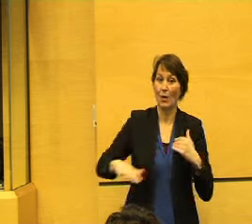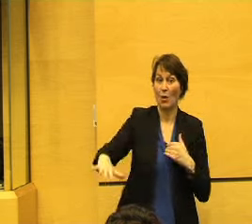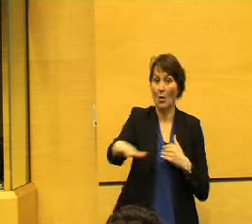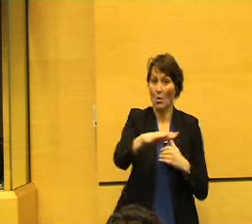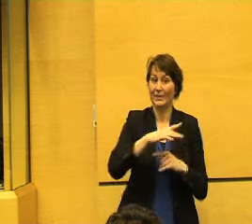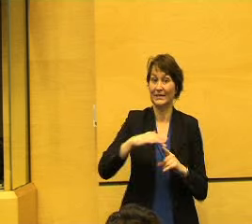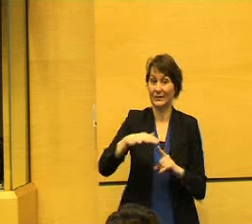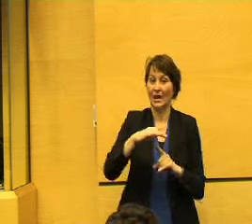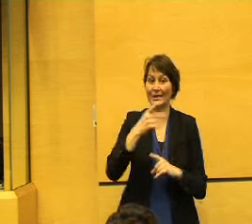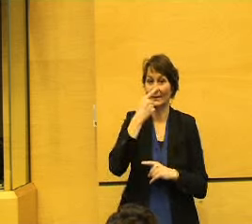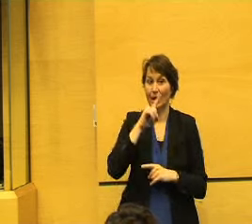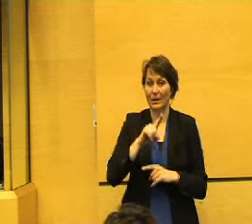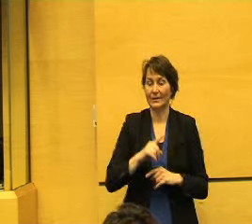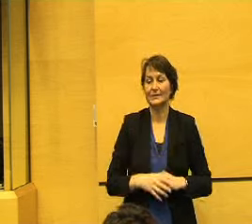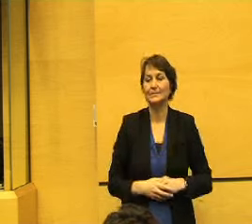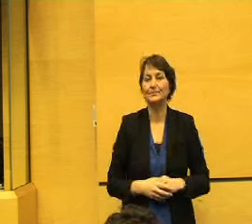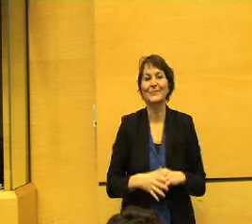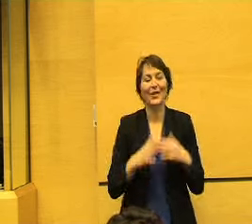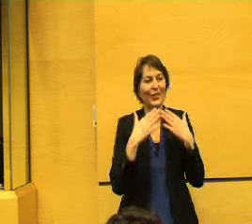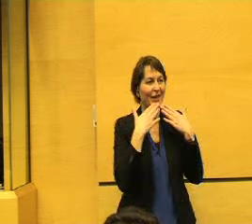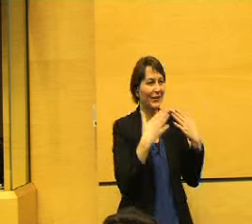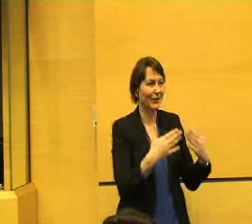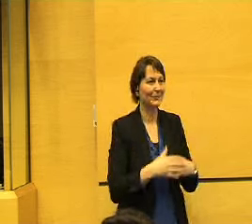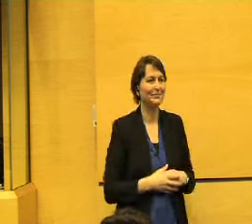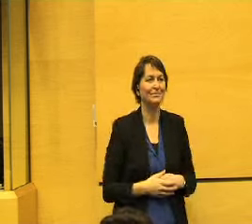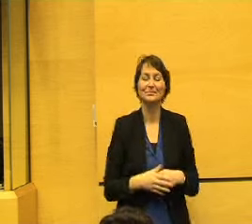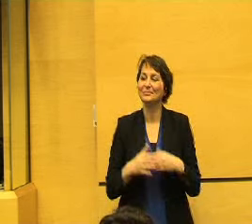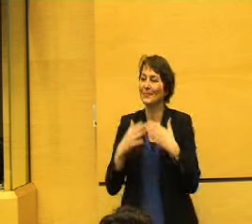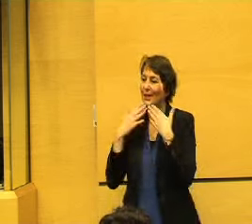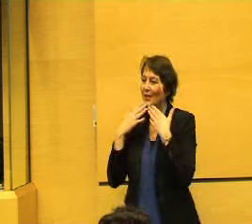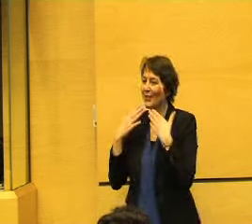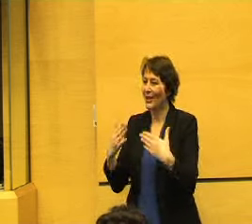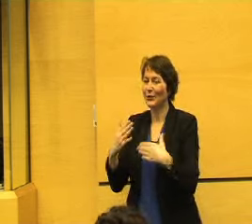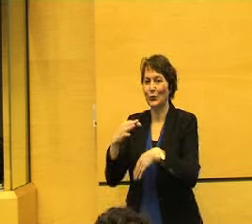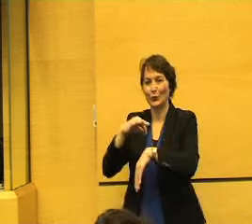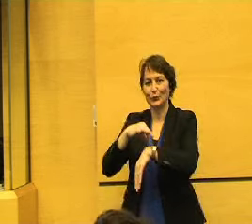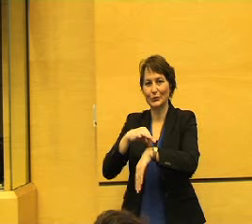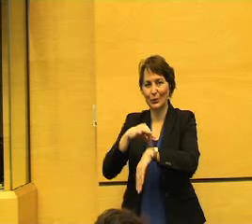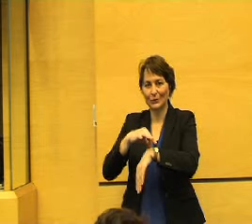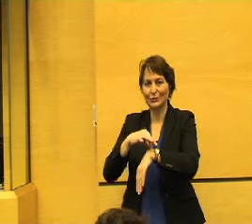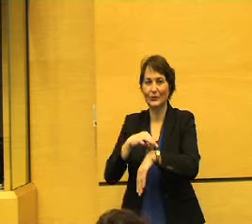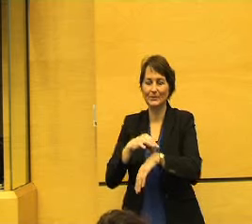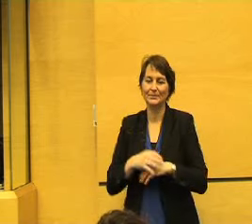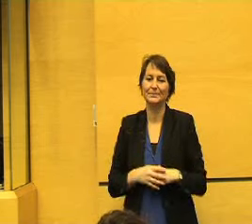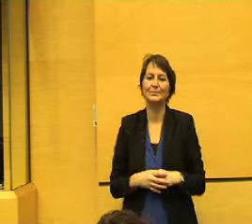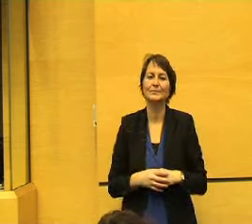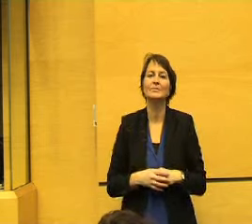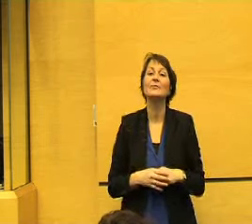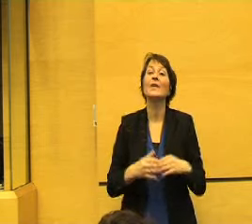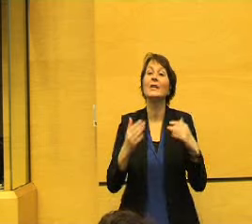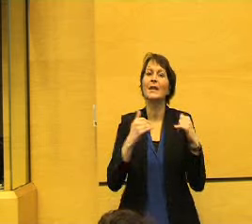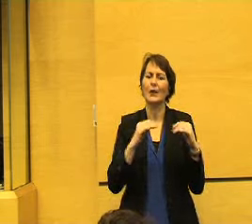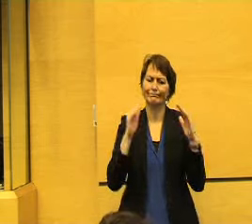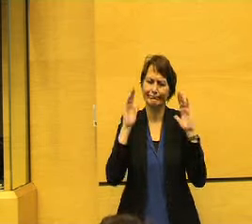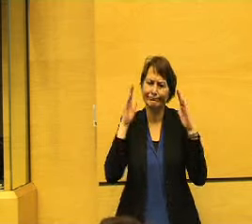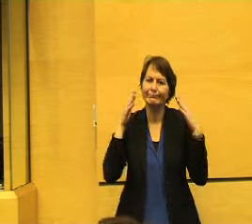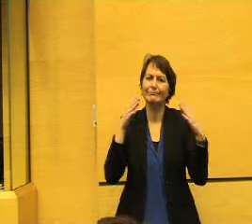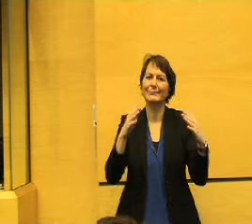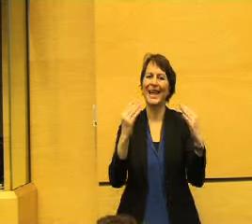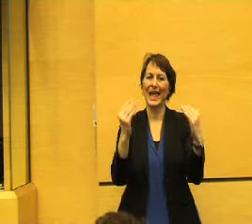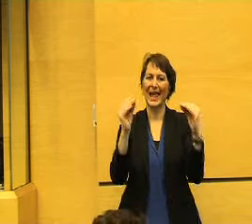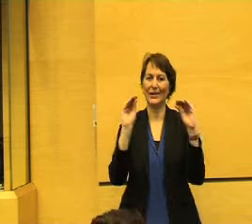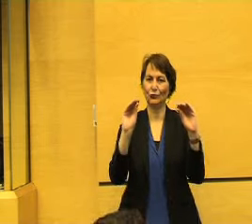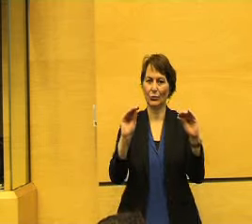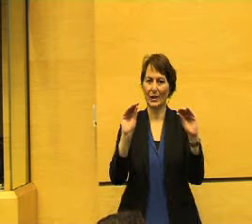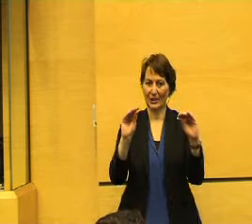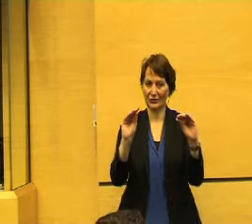you. Thank you, Dr. Buskon. May I turn to educational aspect regarding children